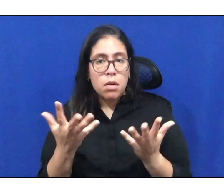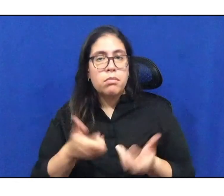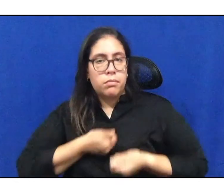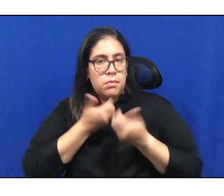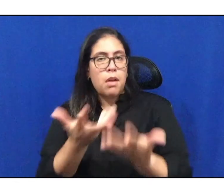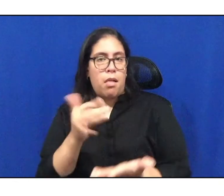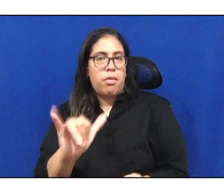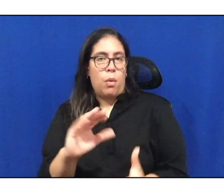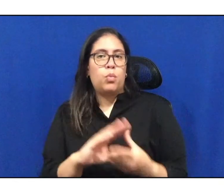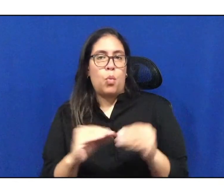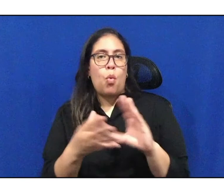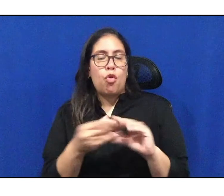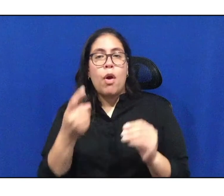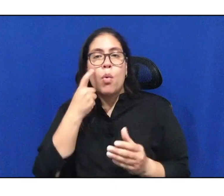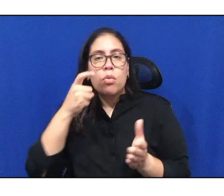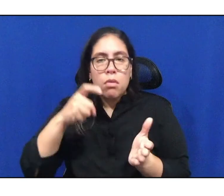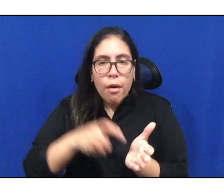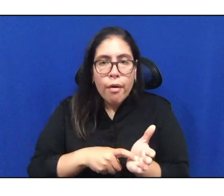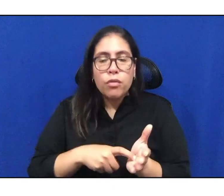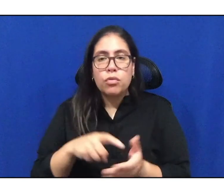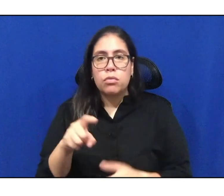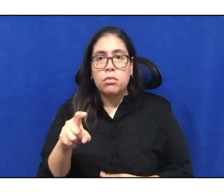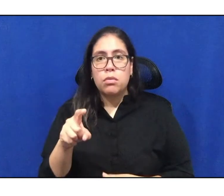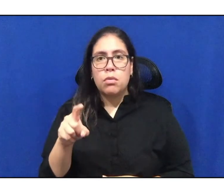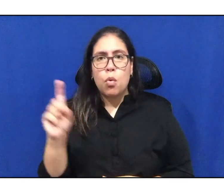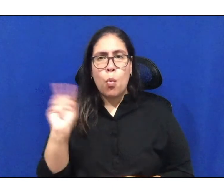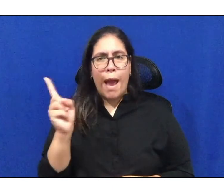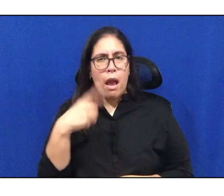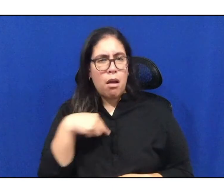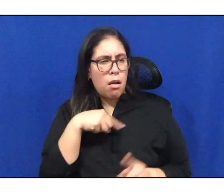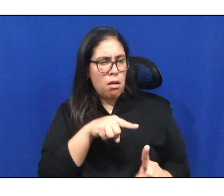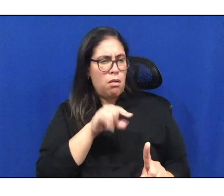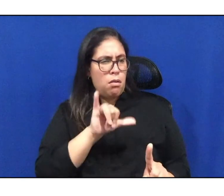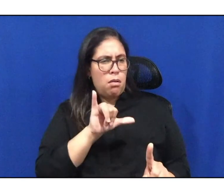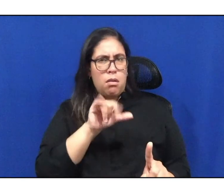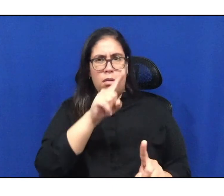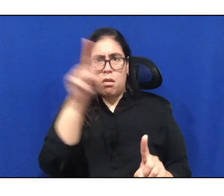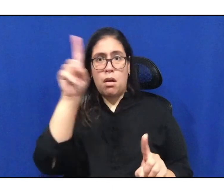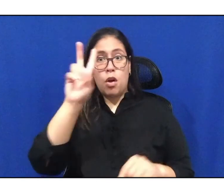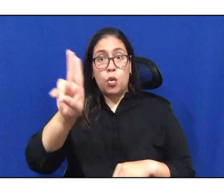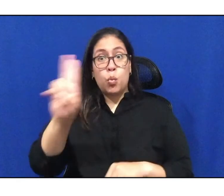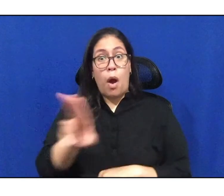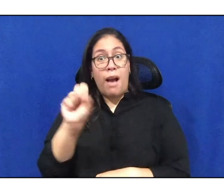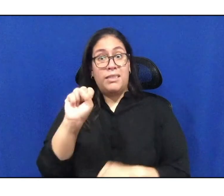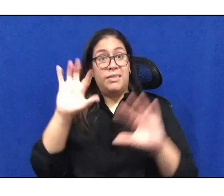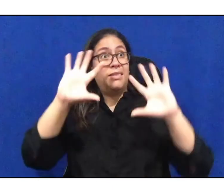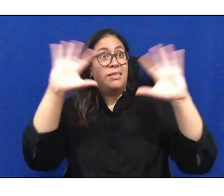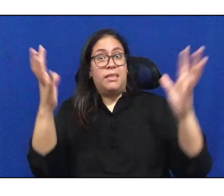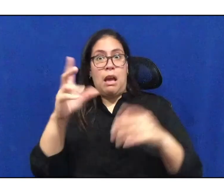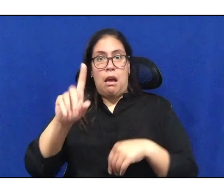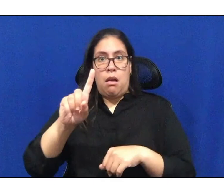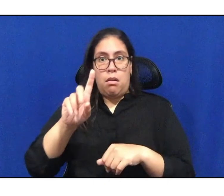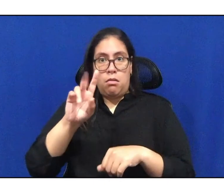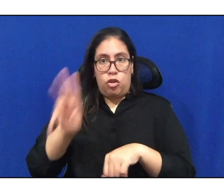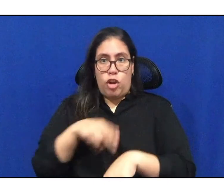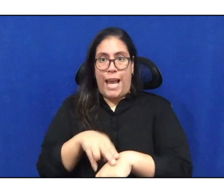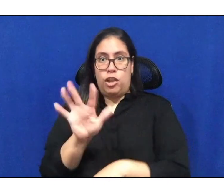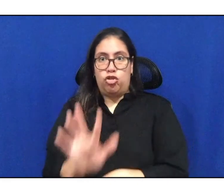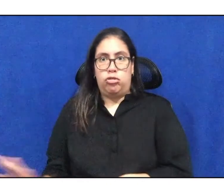acknowledging where we didn't get it right, that the nation did not get it right. And,